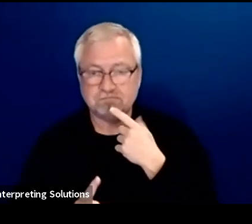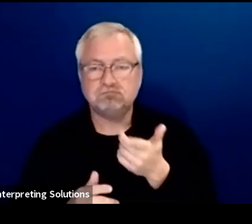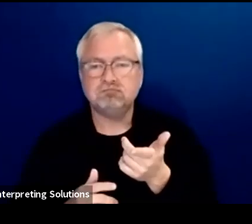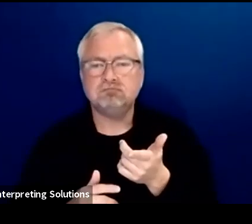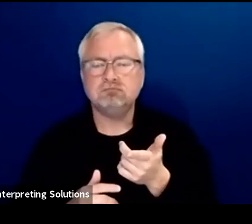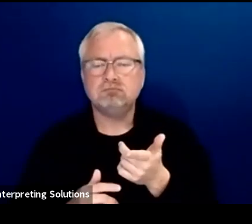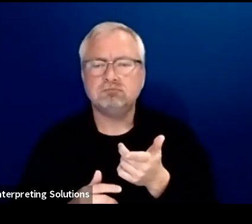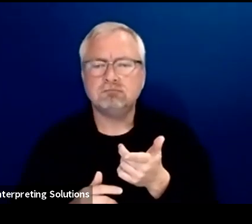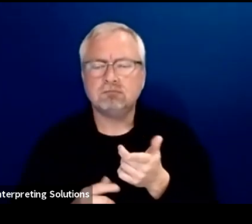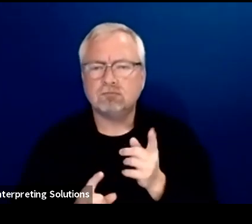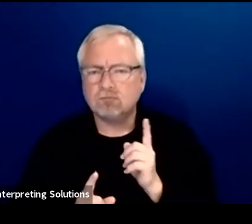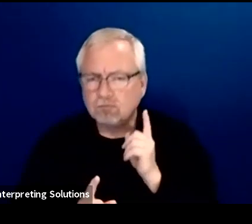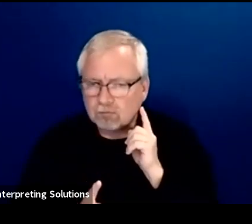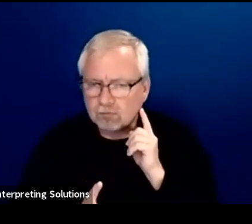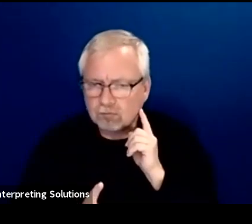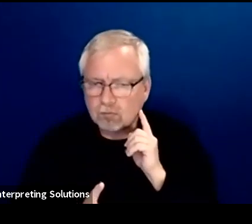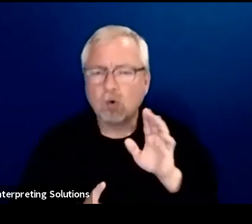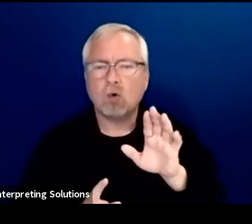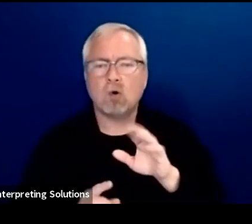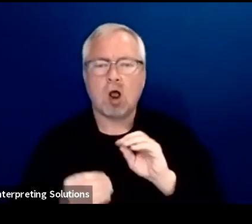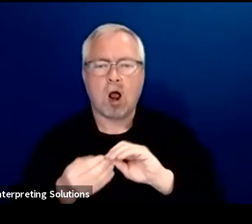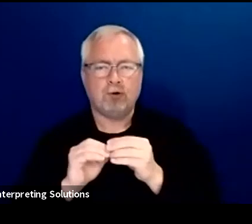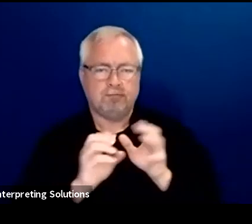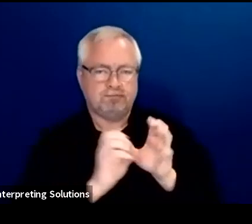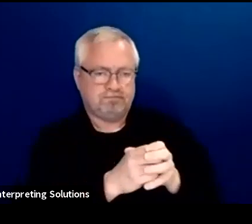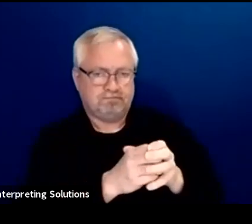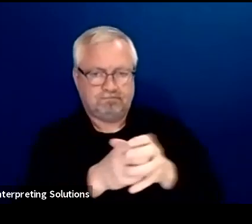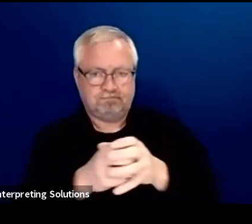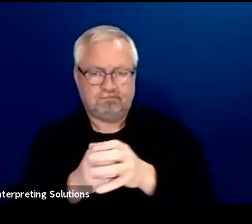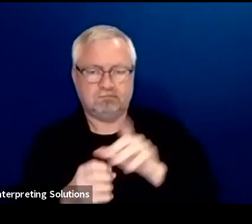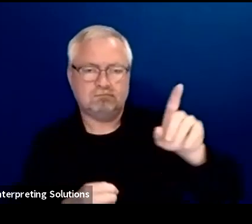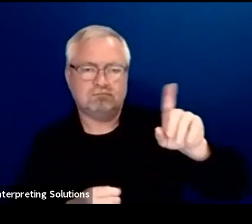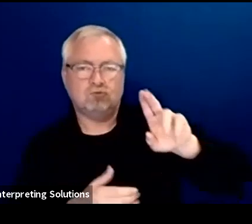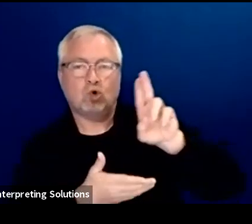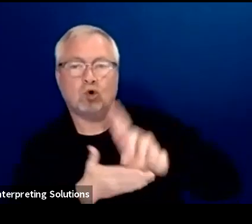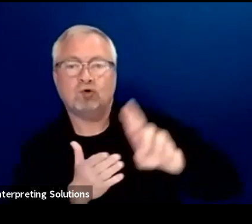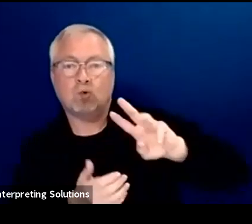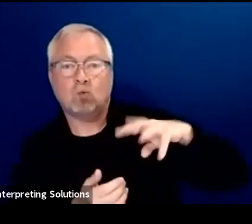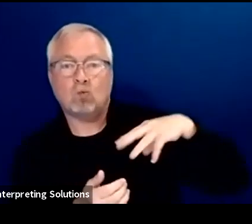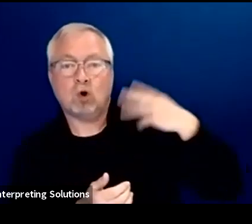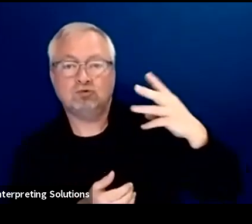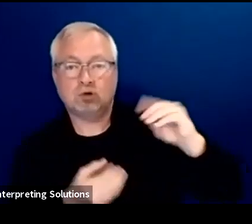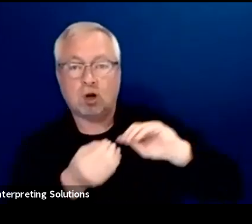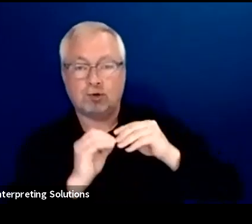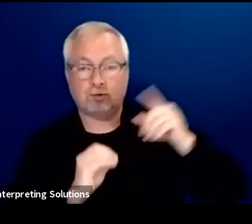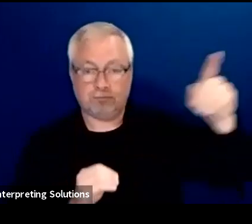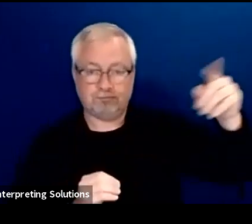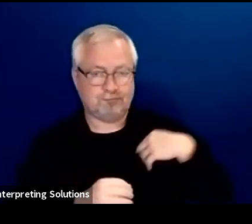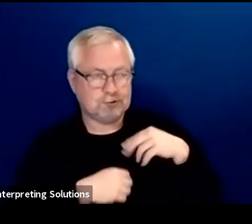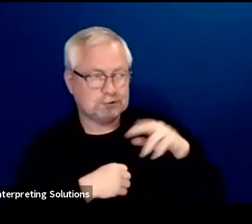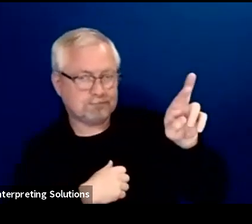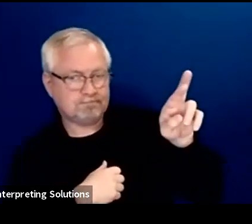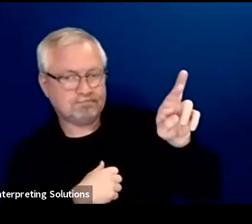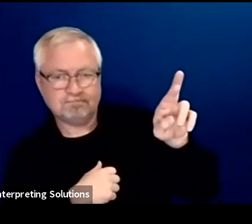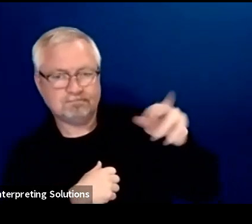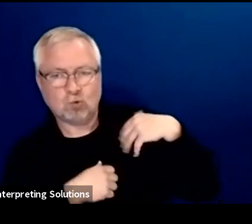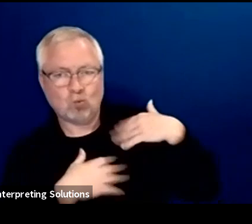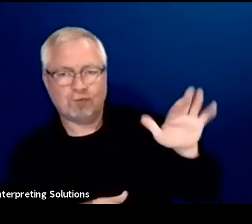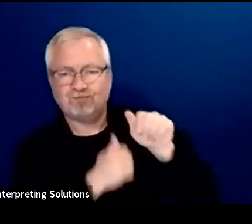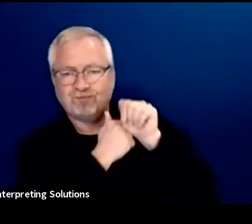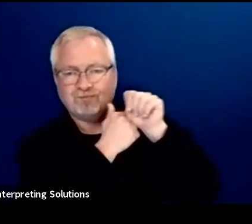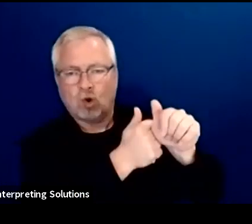containment numbers in the University of Washington. Well, we can't, nor do we want to be able to lock down the way that the Chinese lock down, because our